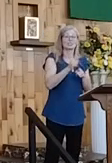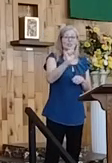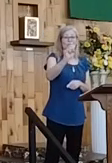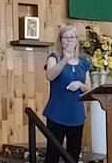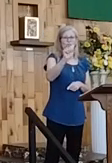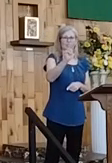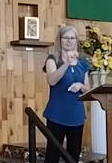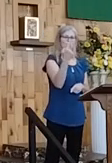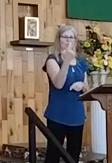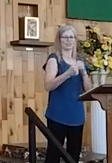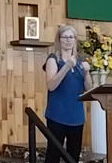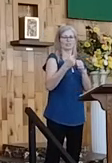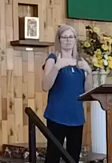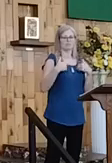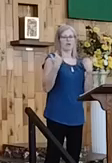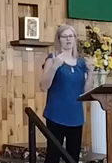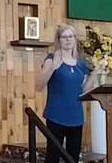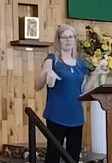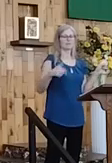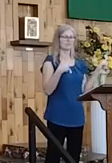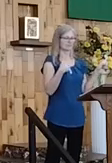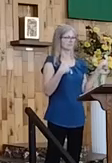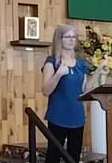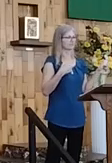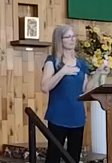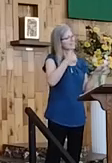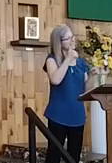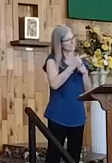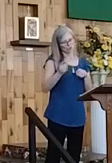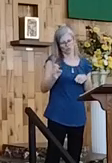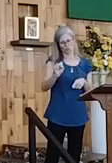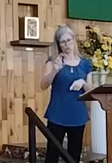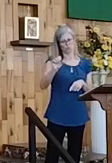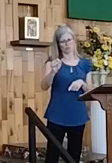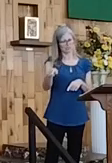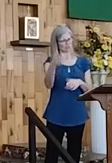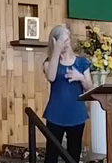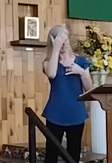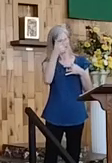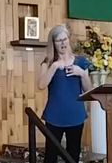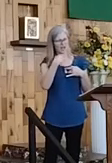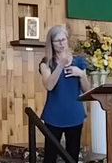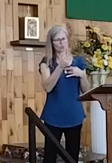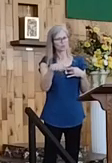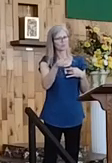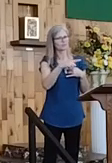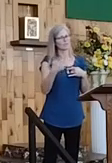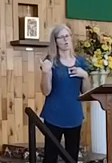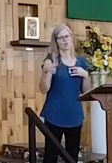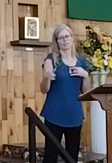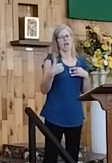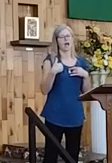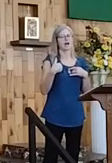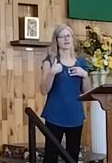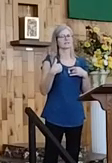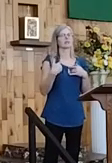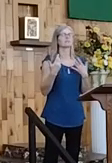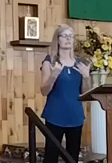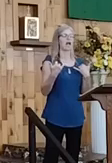than I am. My sister Susan is sick. I mentioned that to you, that she has, she was